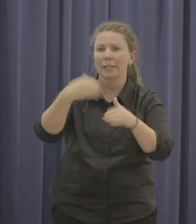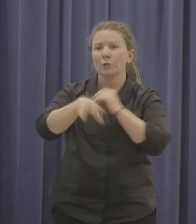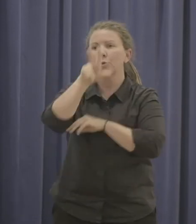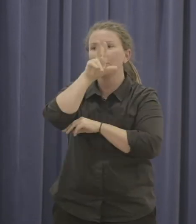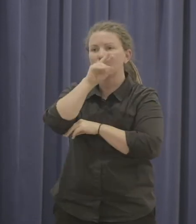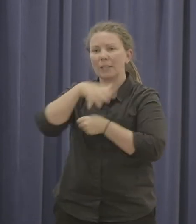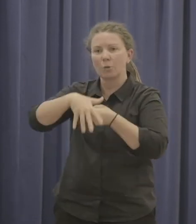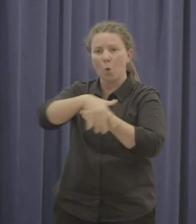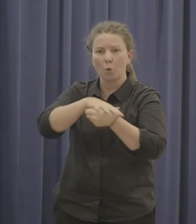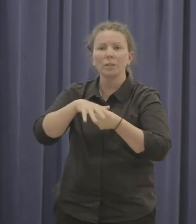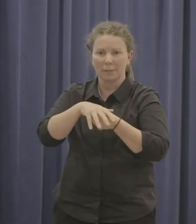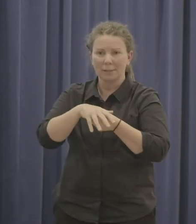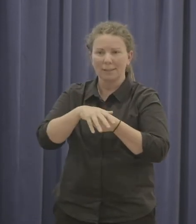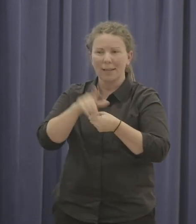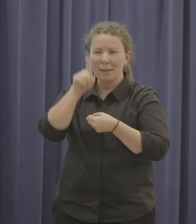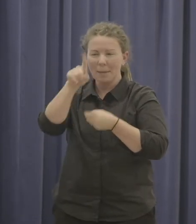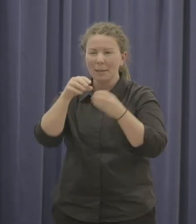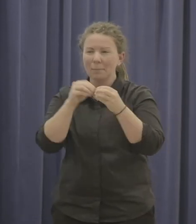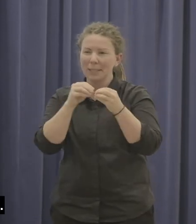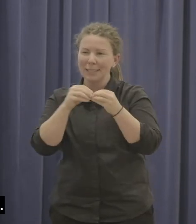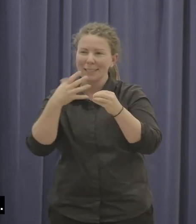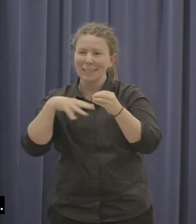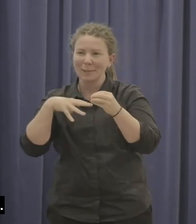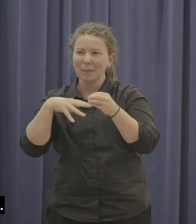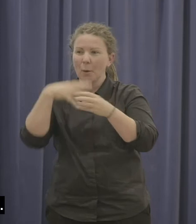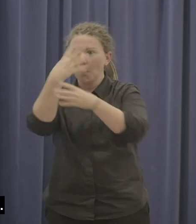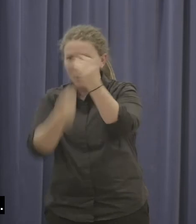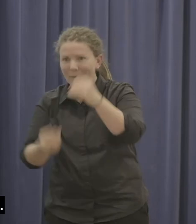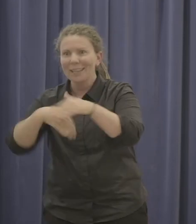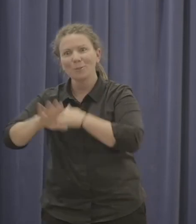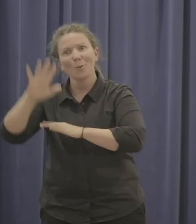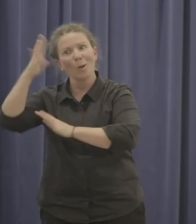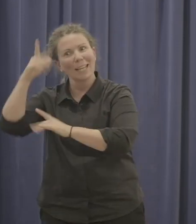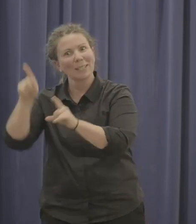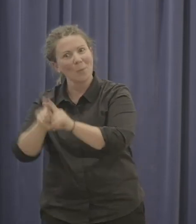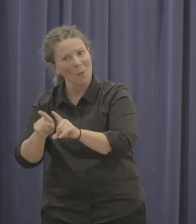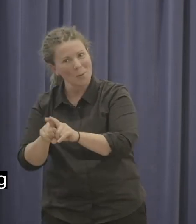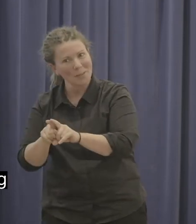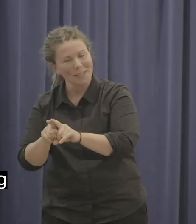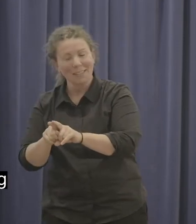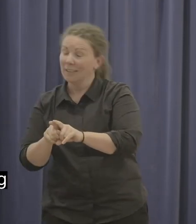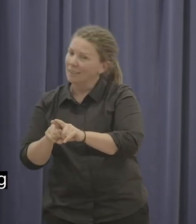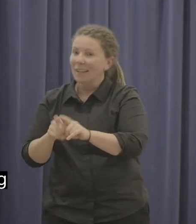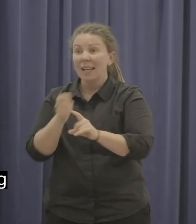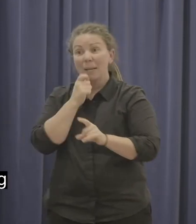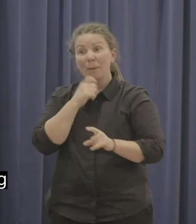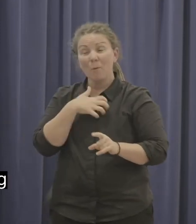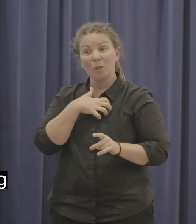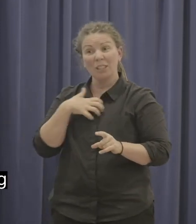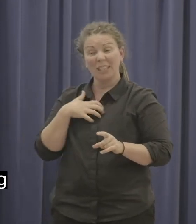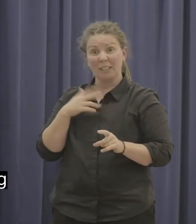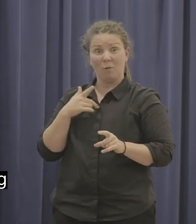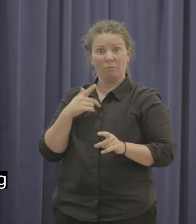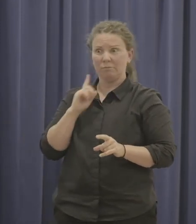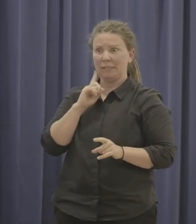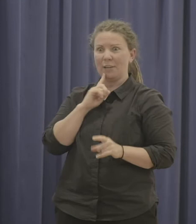speech. But Billy also needed to be immersed in Auslan. This was more challenging for a